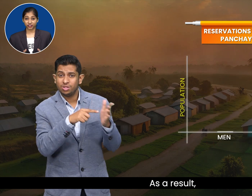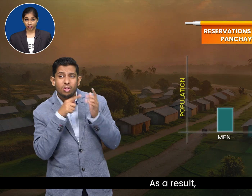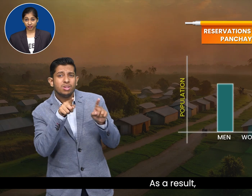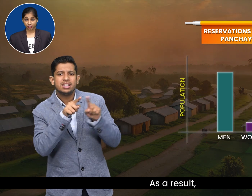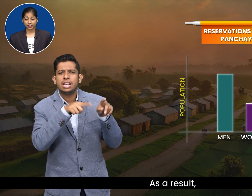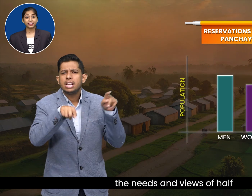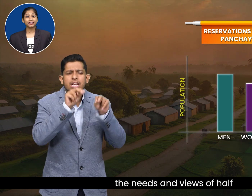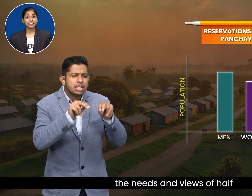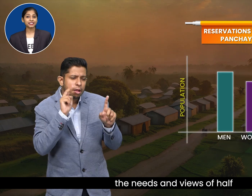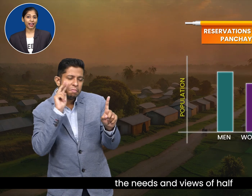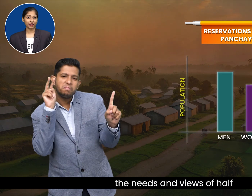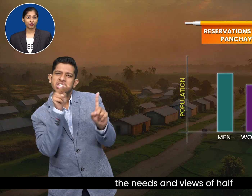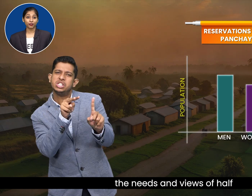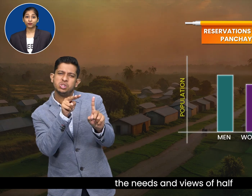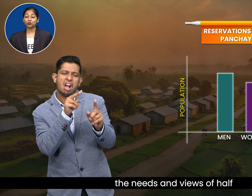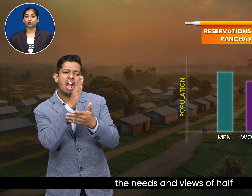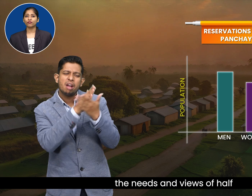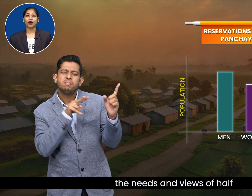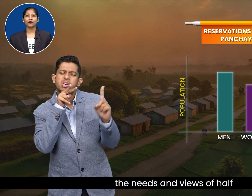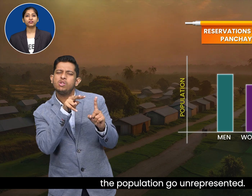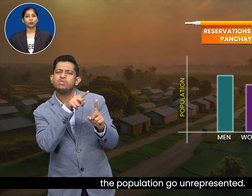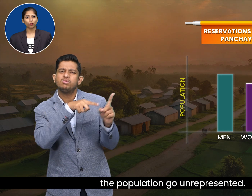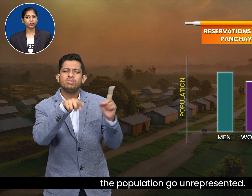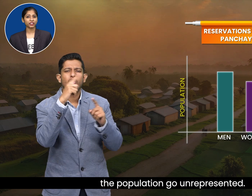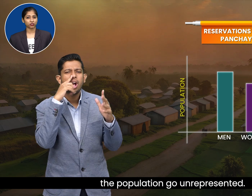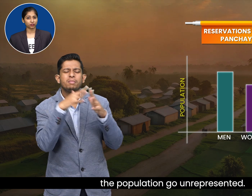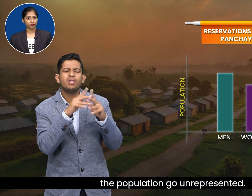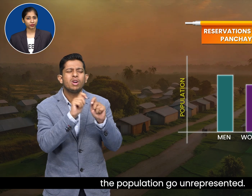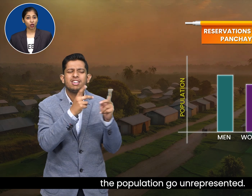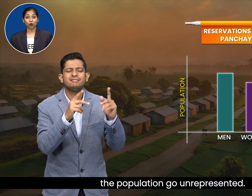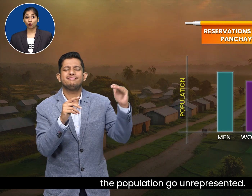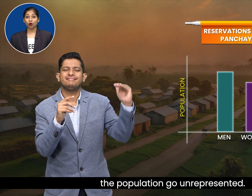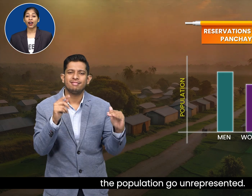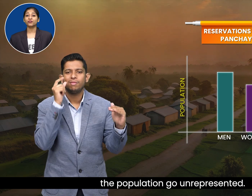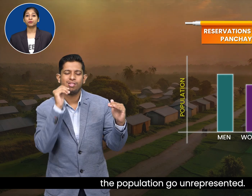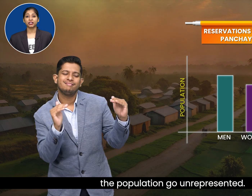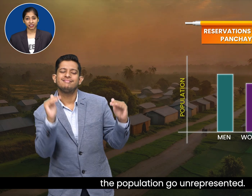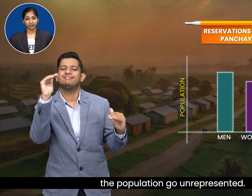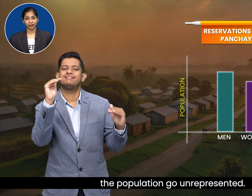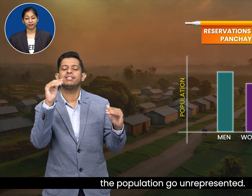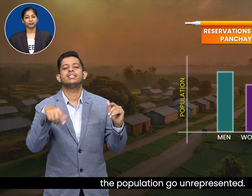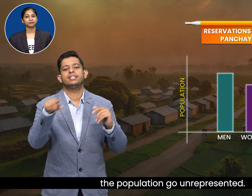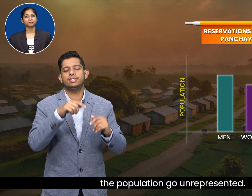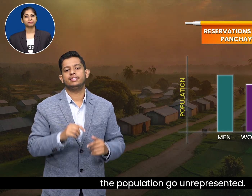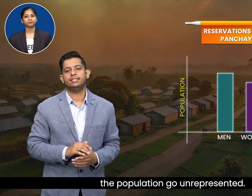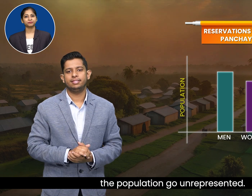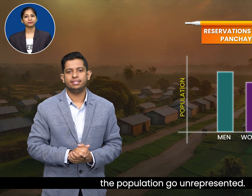As a result, the needs and views of half the population go unrepresented.